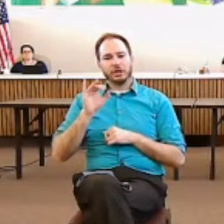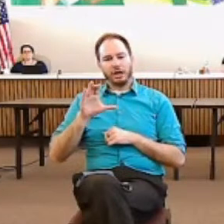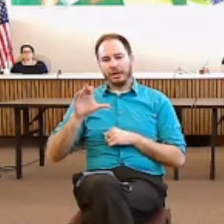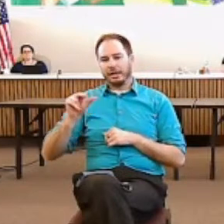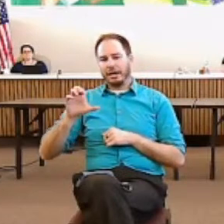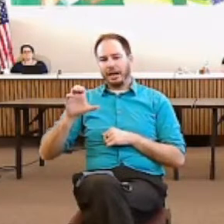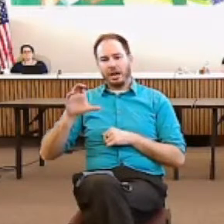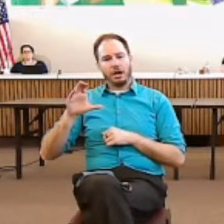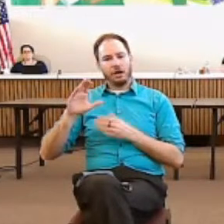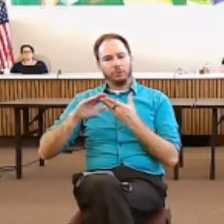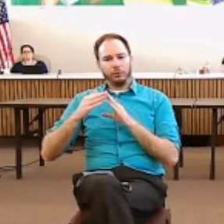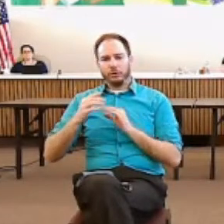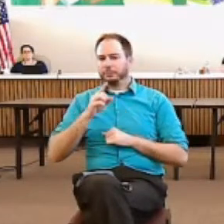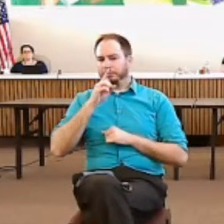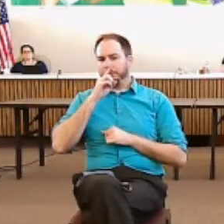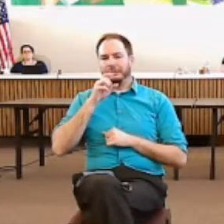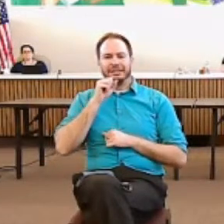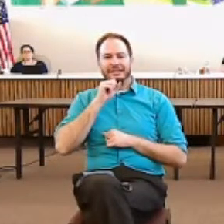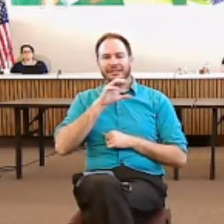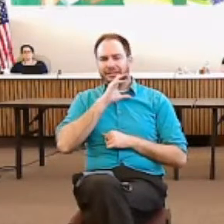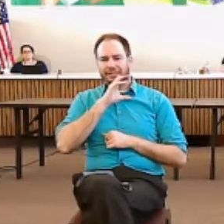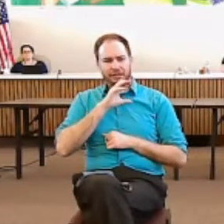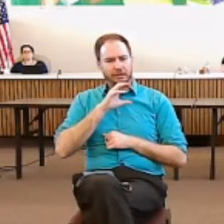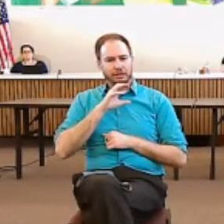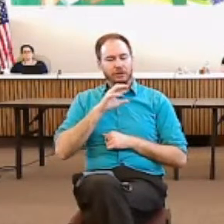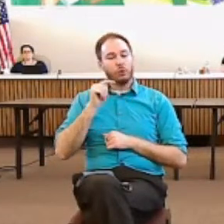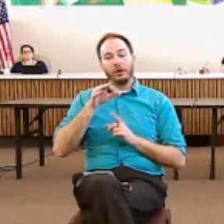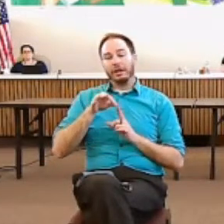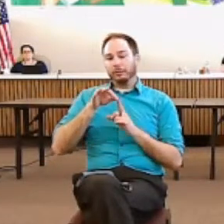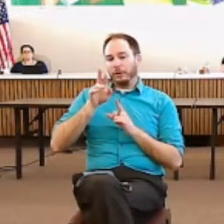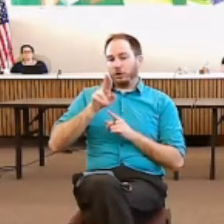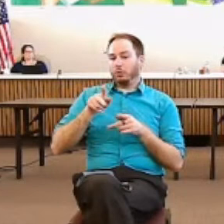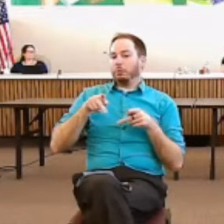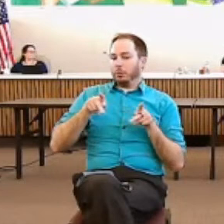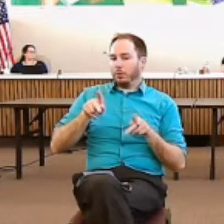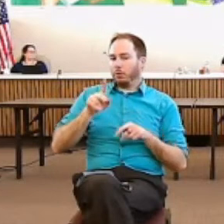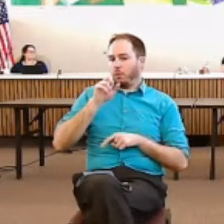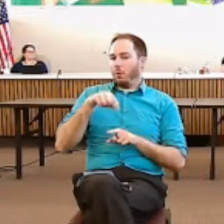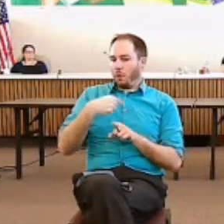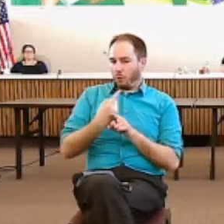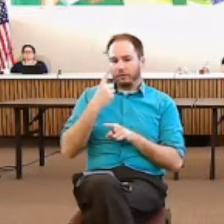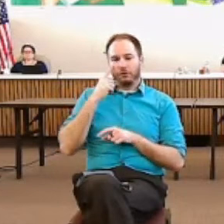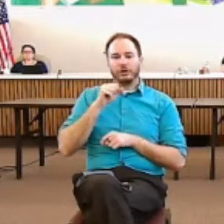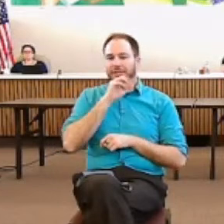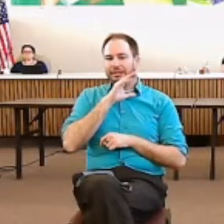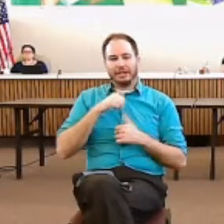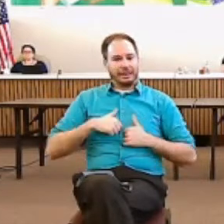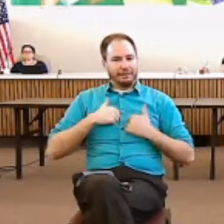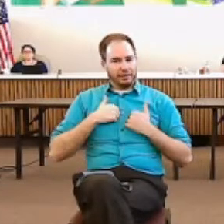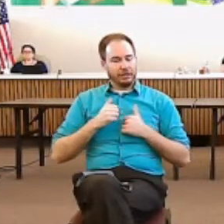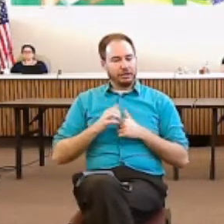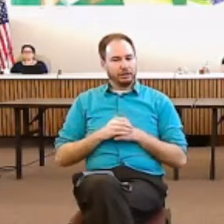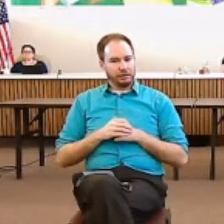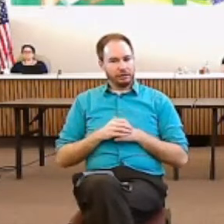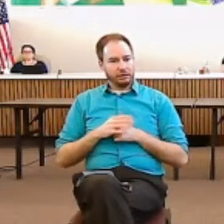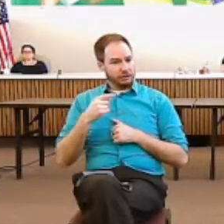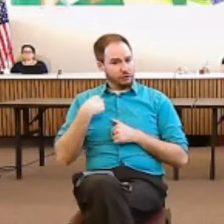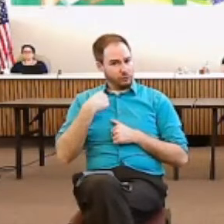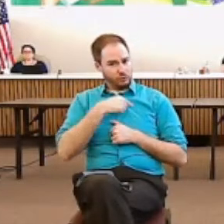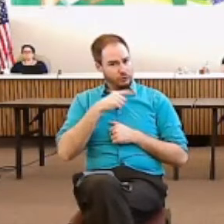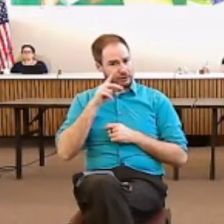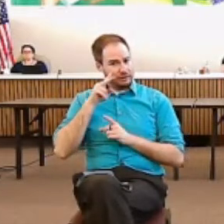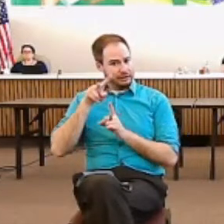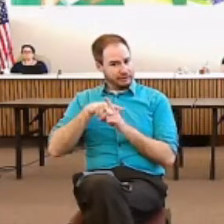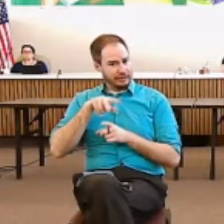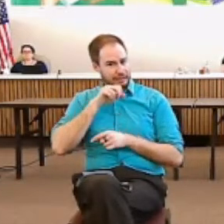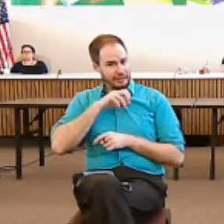community. Doesn't say anything about senior citizens there. The special use permit will only be for senior living. Have we assigned an